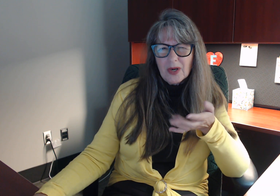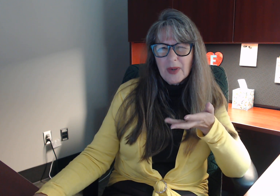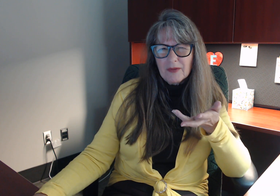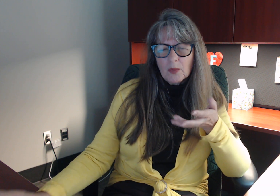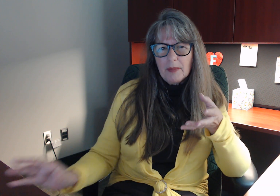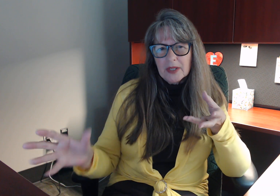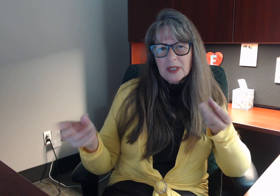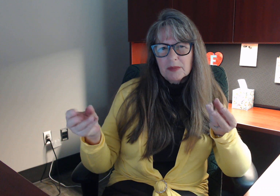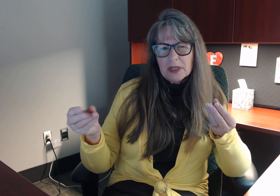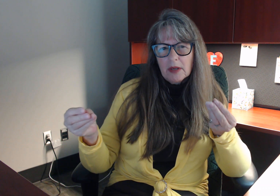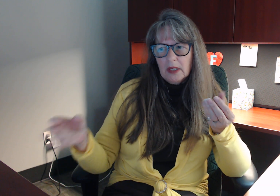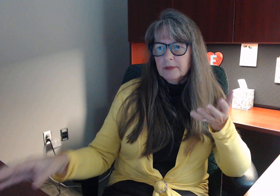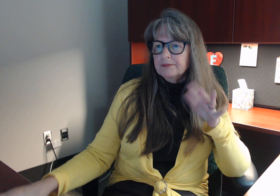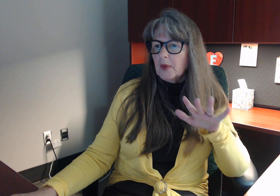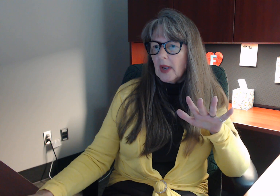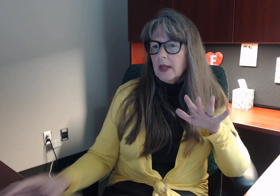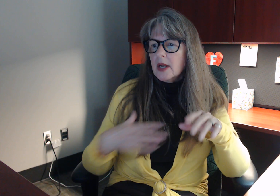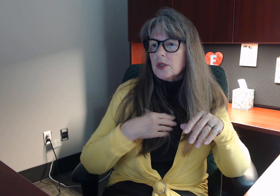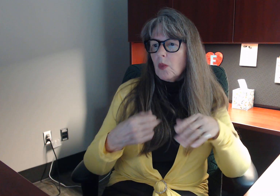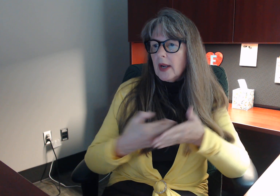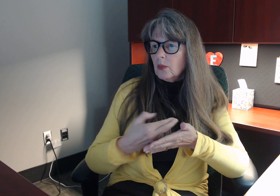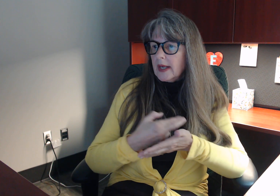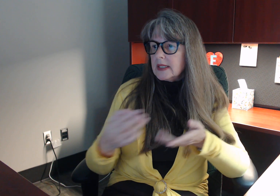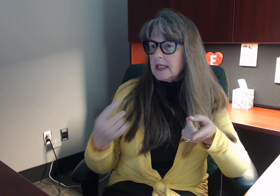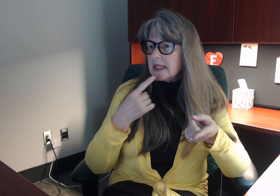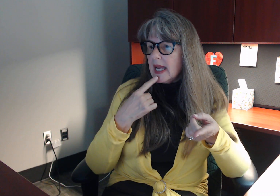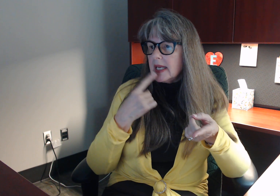after a while because it comes soggy. Okay, so white rice, and